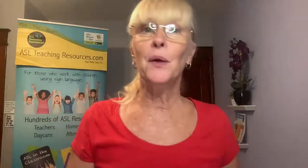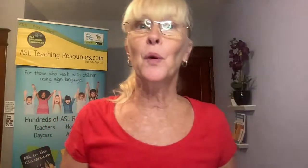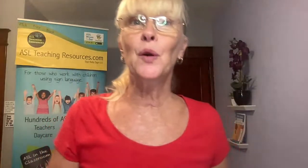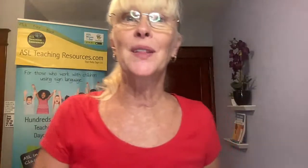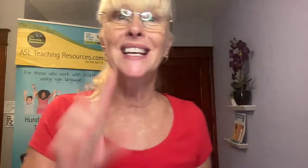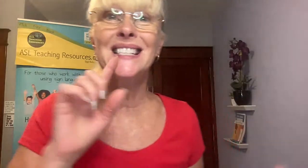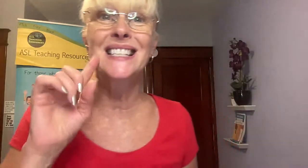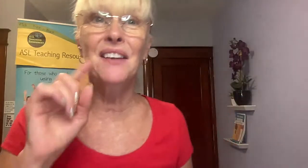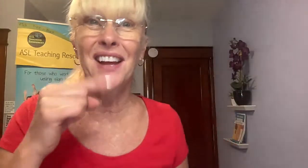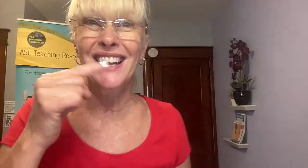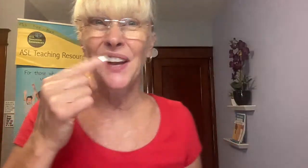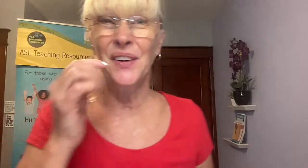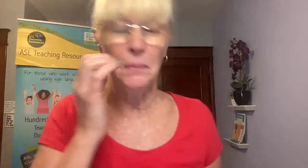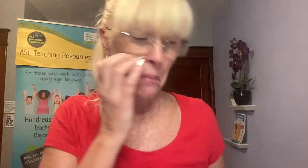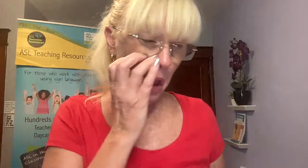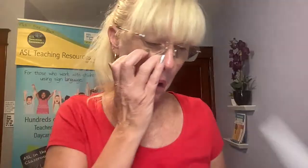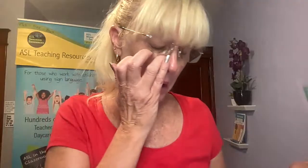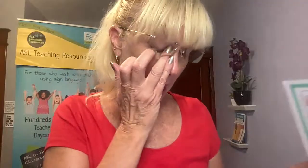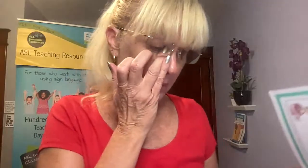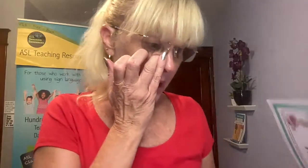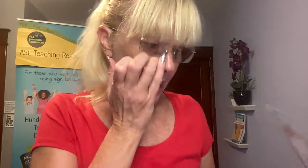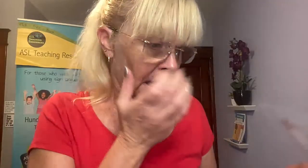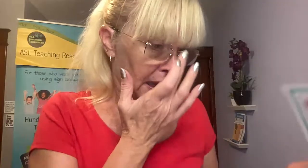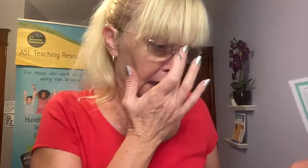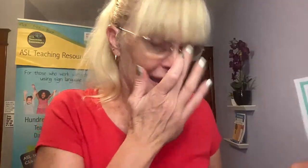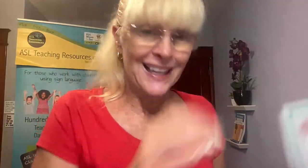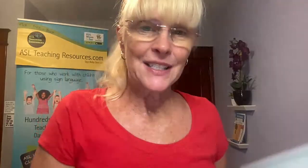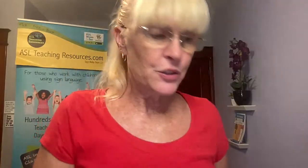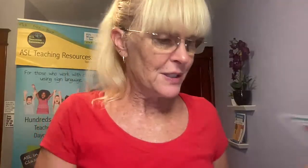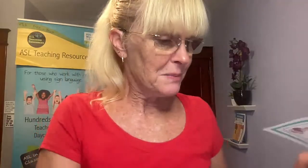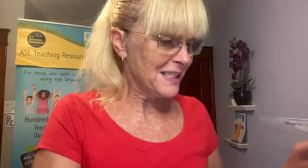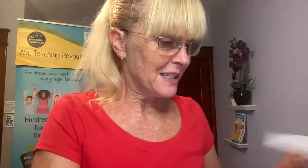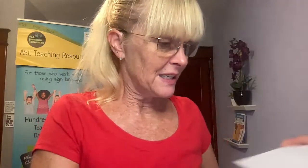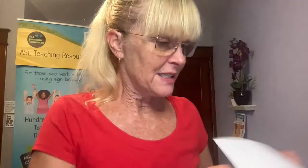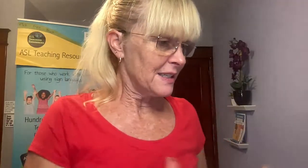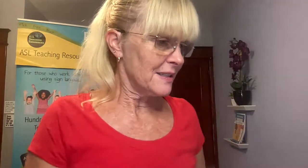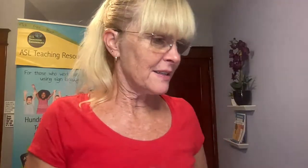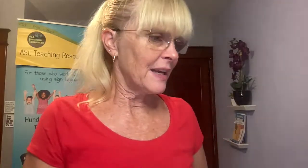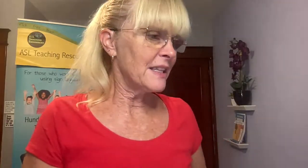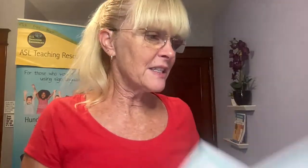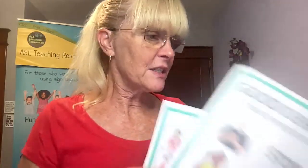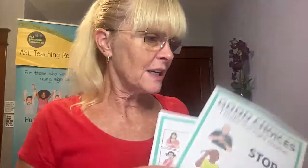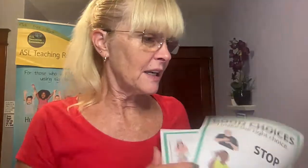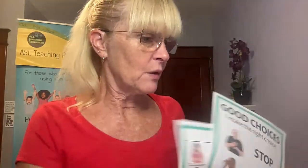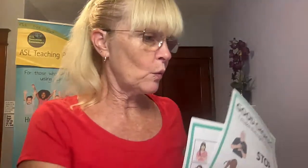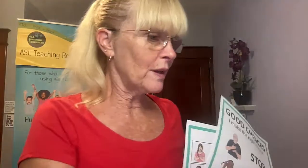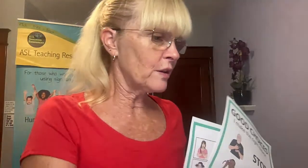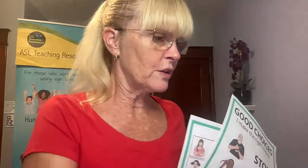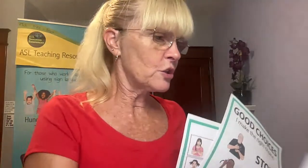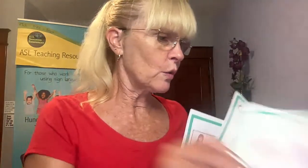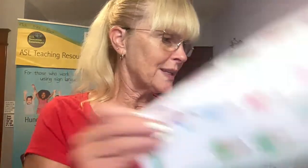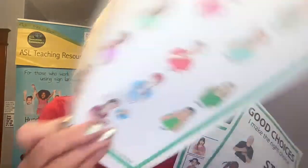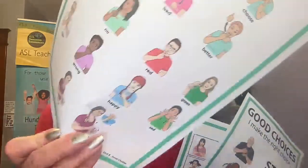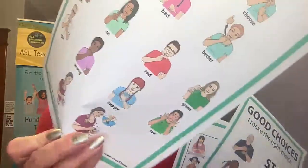work on this, deaf and hearing. Okay, let's do some sentences. And this is again with good choices.